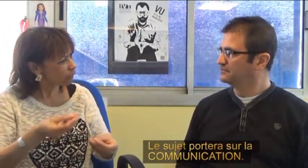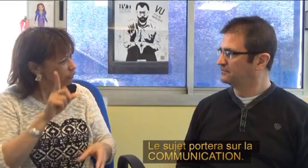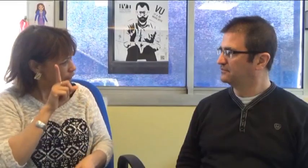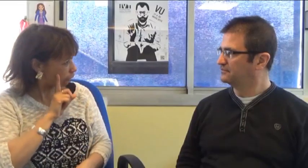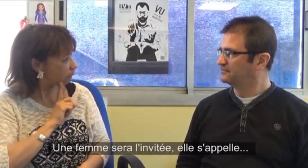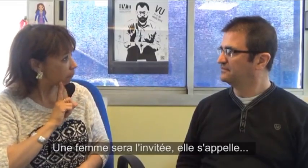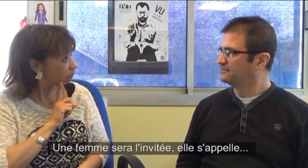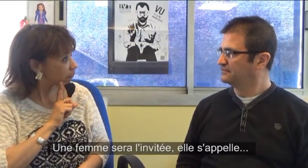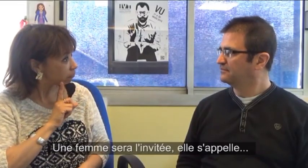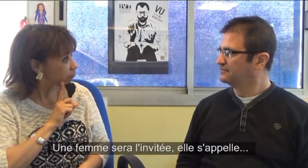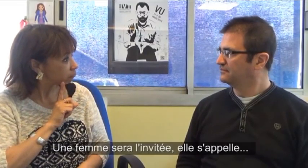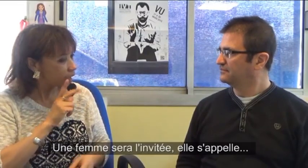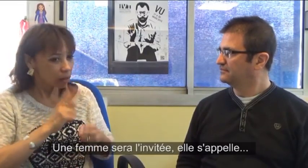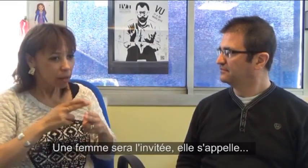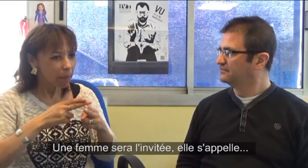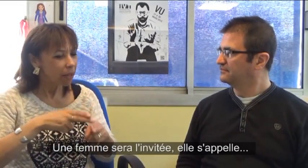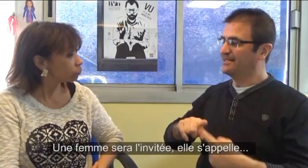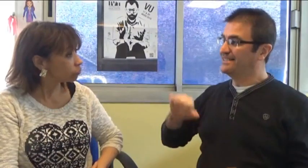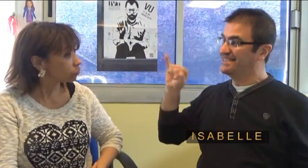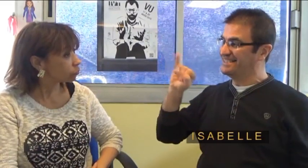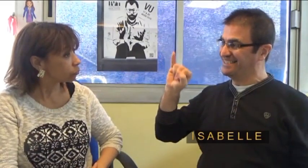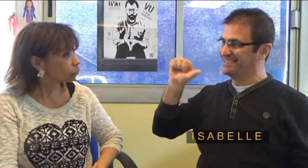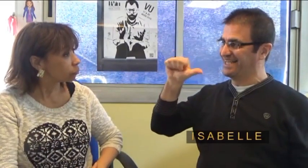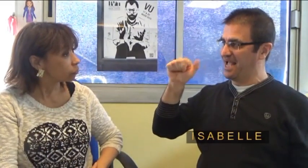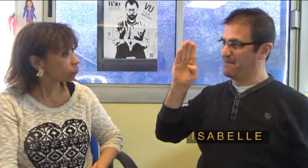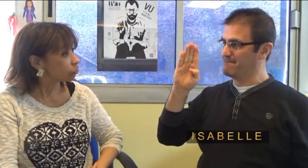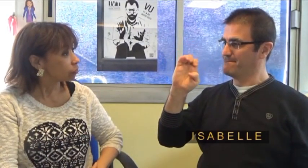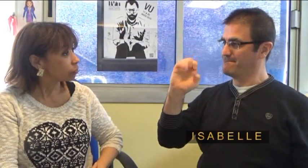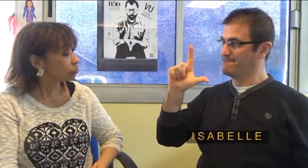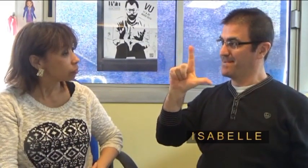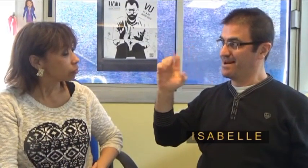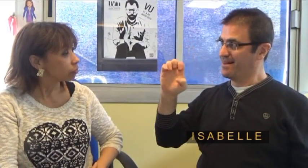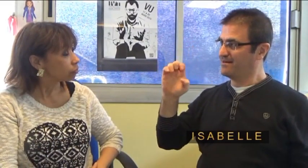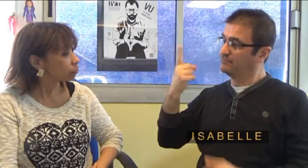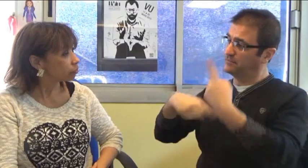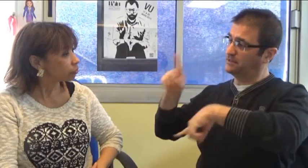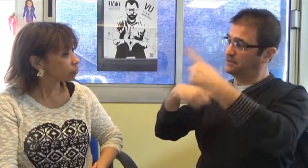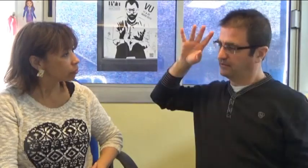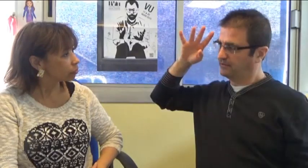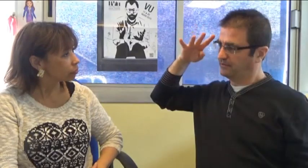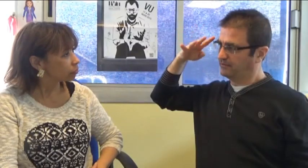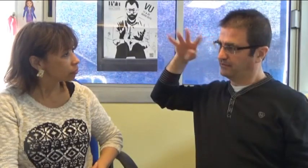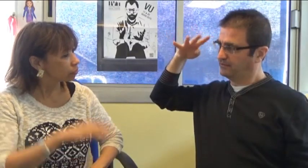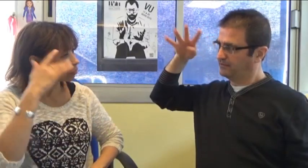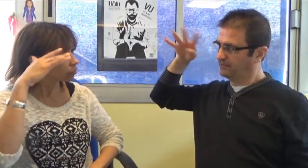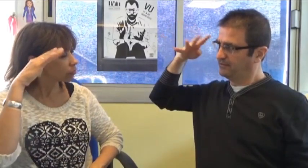to get on the sign, take it easy, take it easy. Oh,